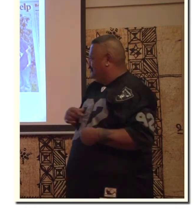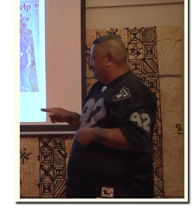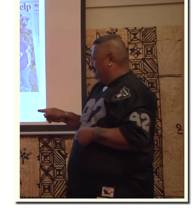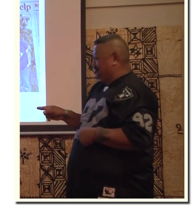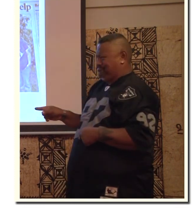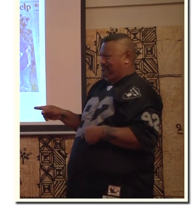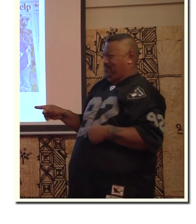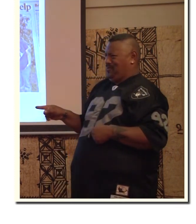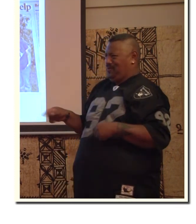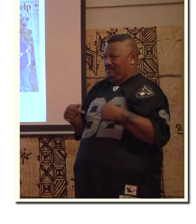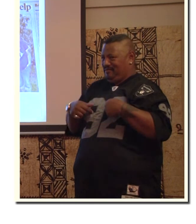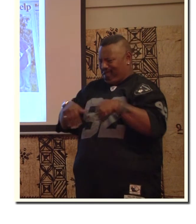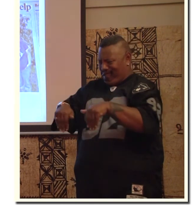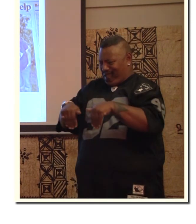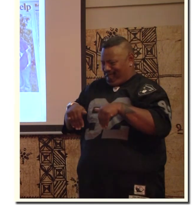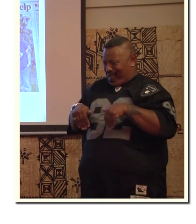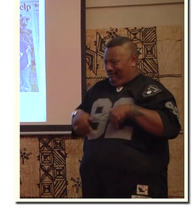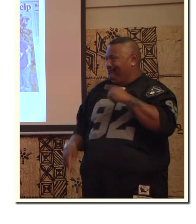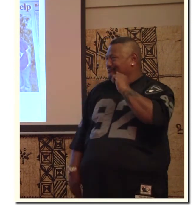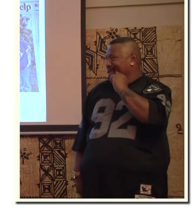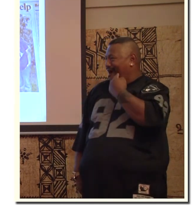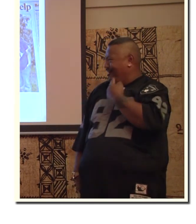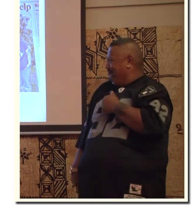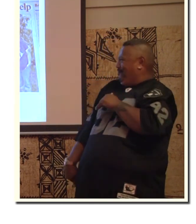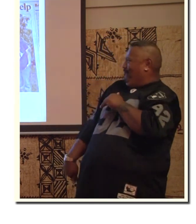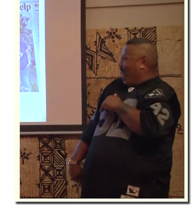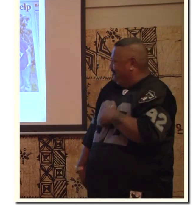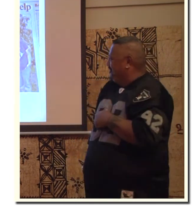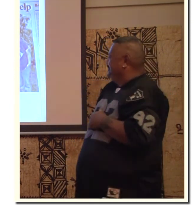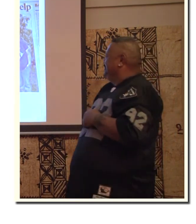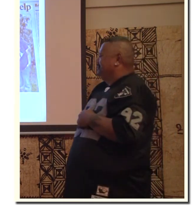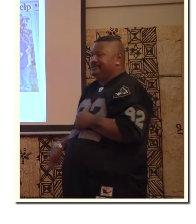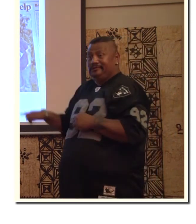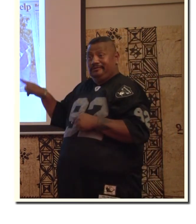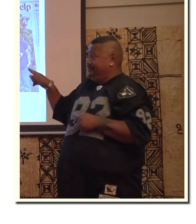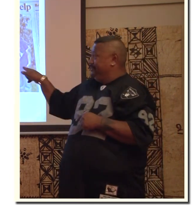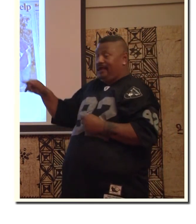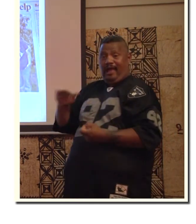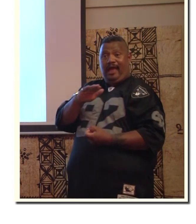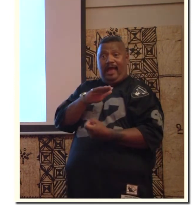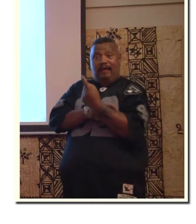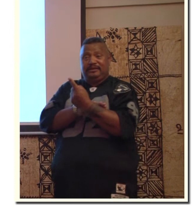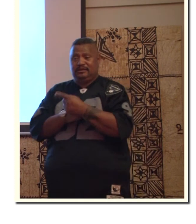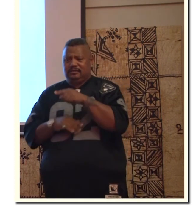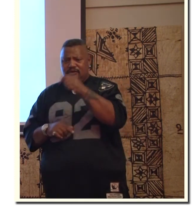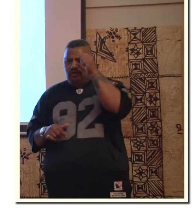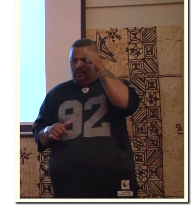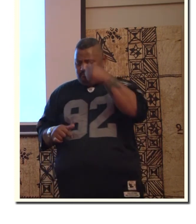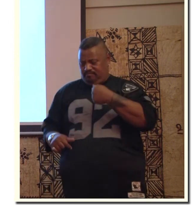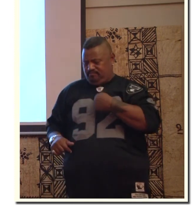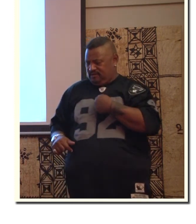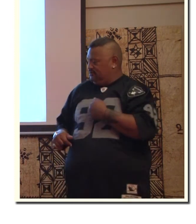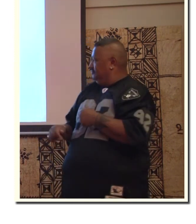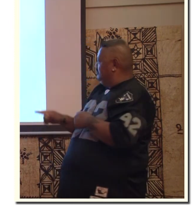The first deaf hero. Yeah, I didn't really want to have that label put to me. I'm a bit shy about